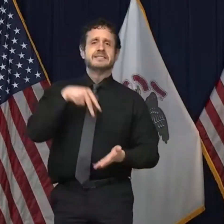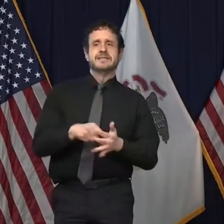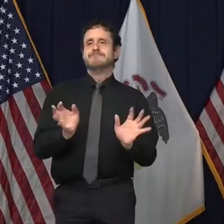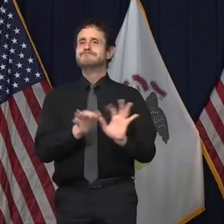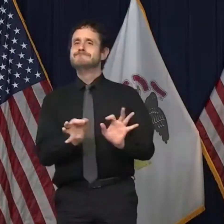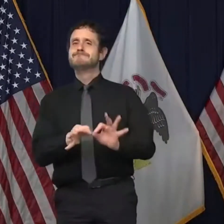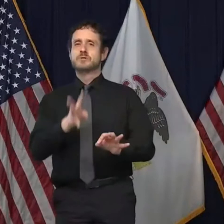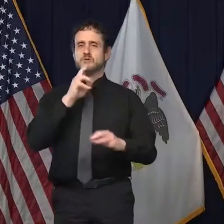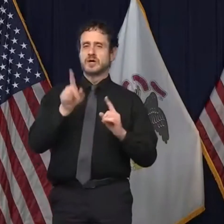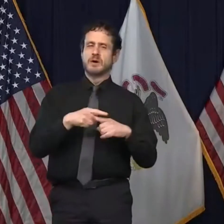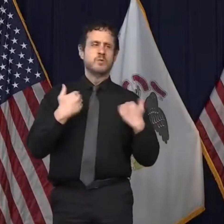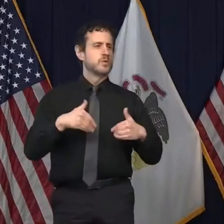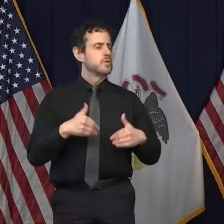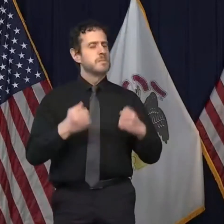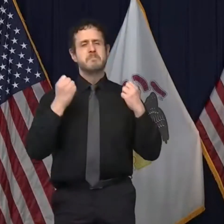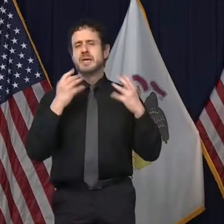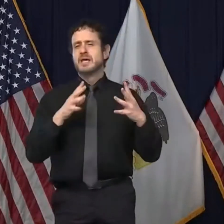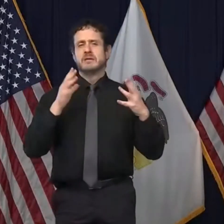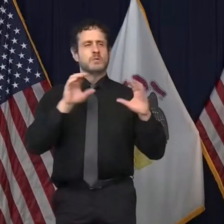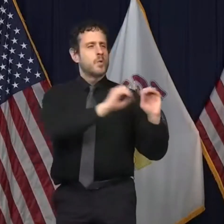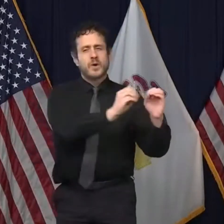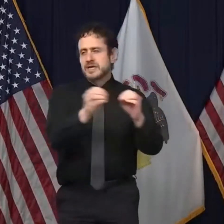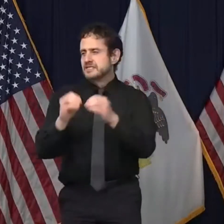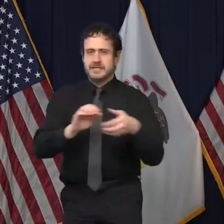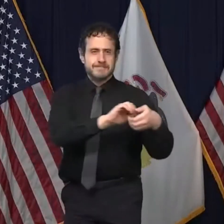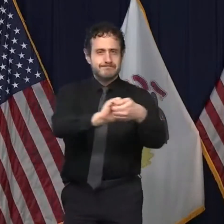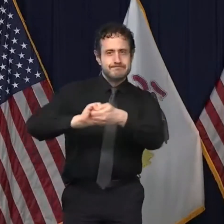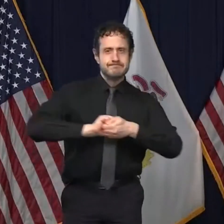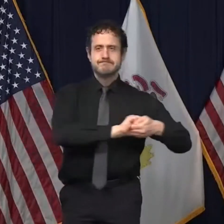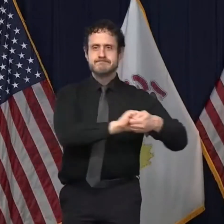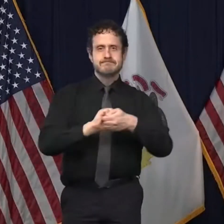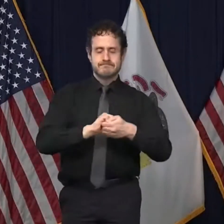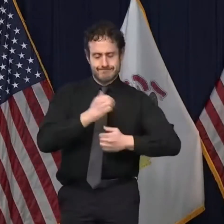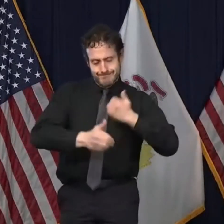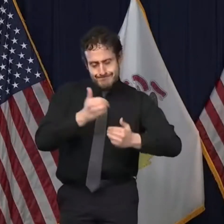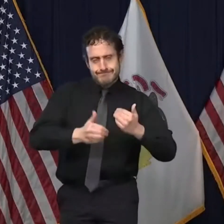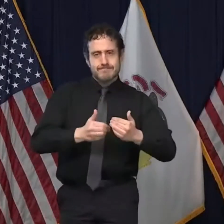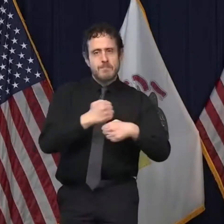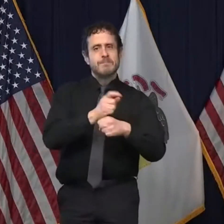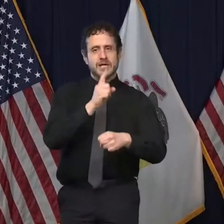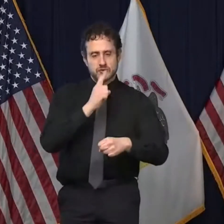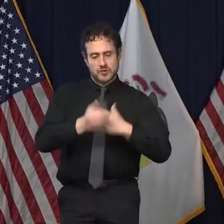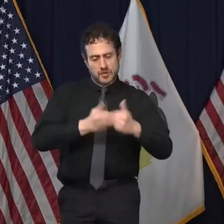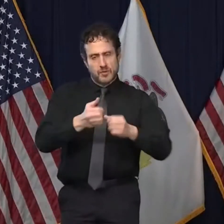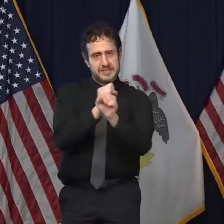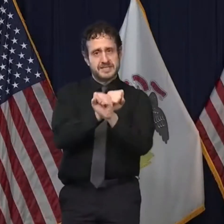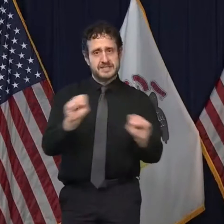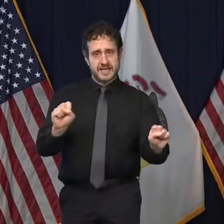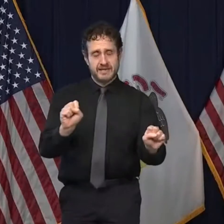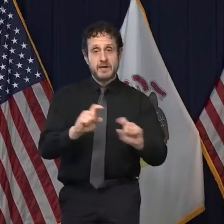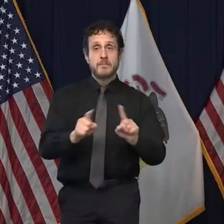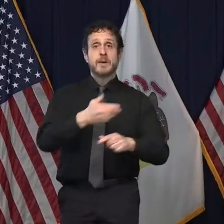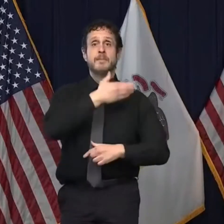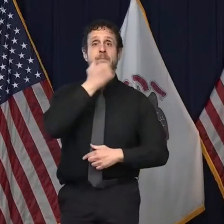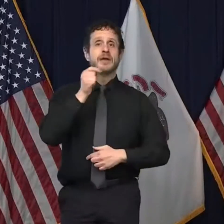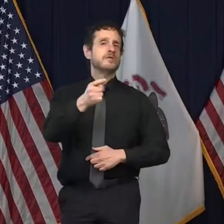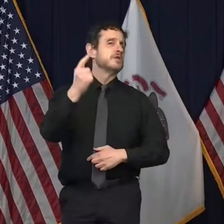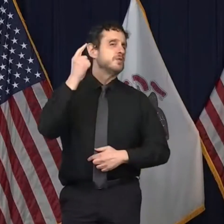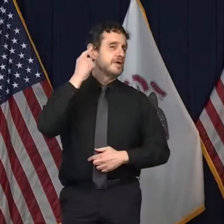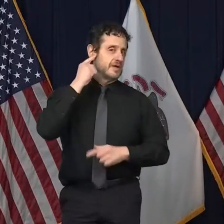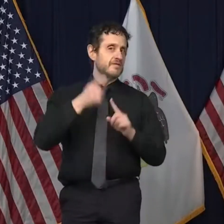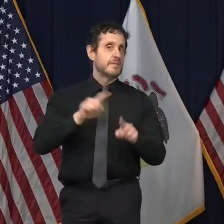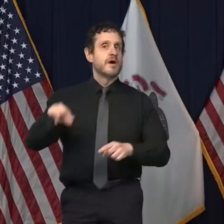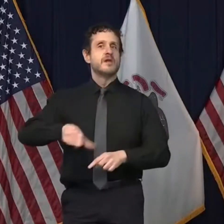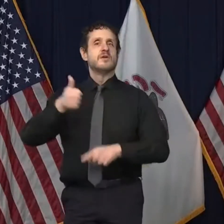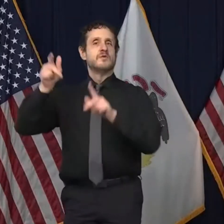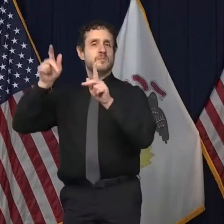incredible collaboration and effort that went into ensuring as safe a process as possible, it's even better for you to be able